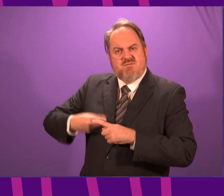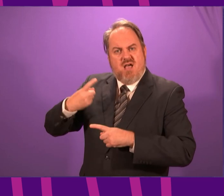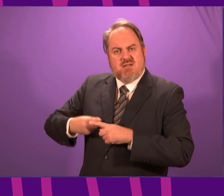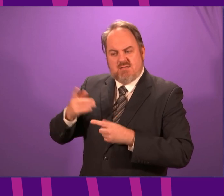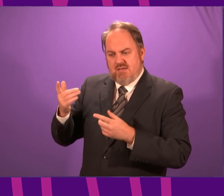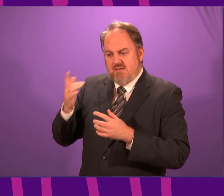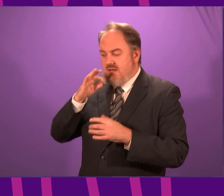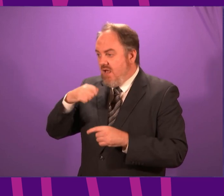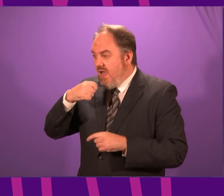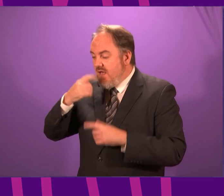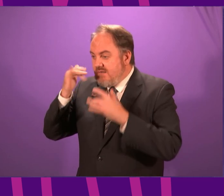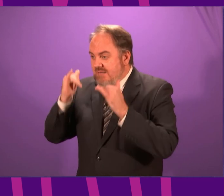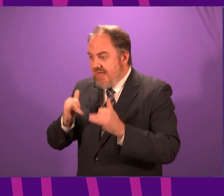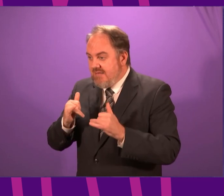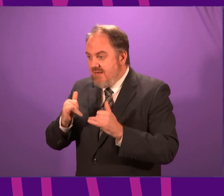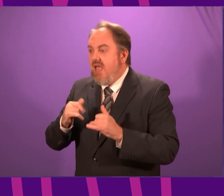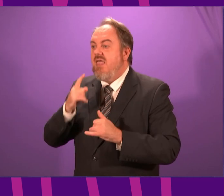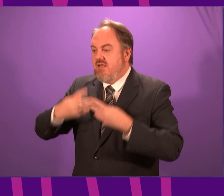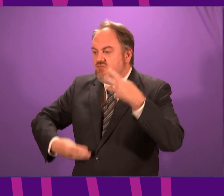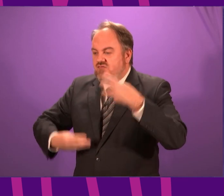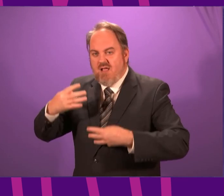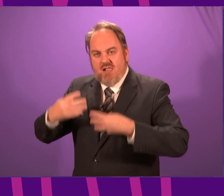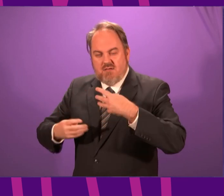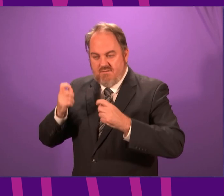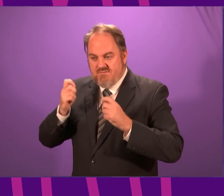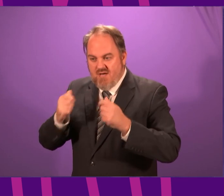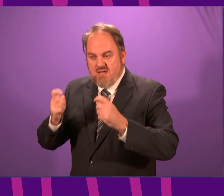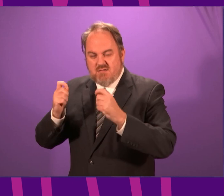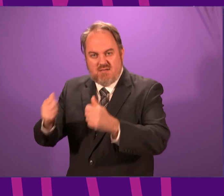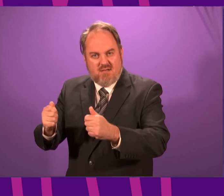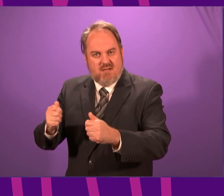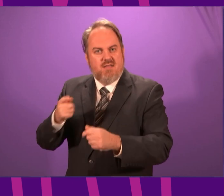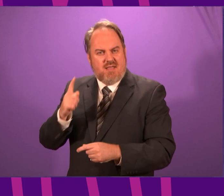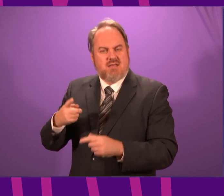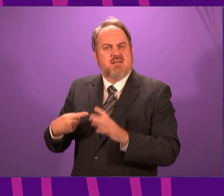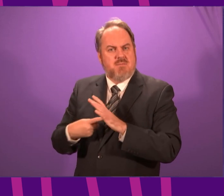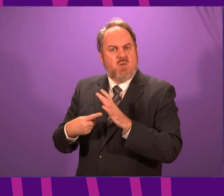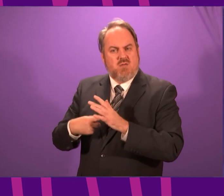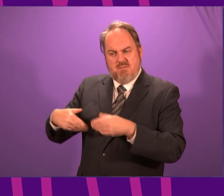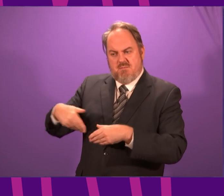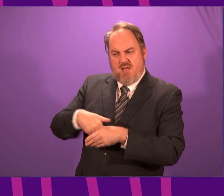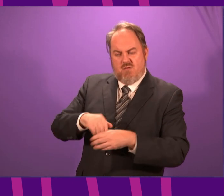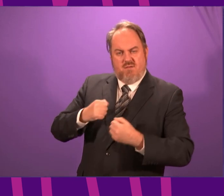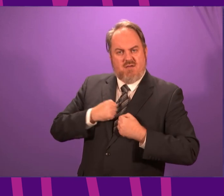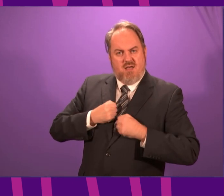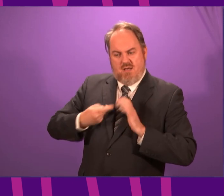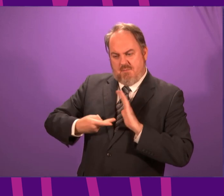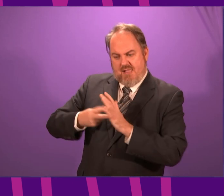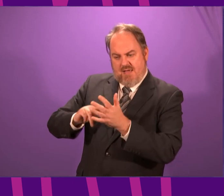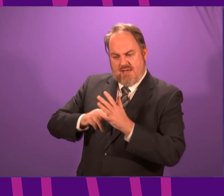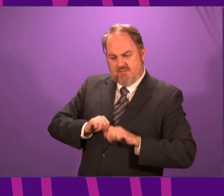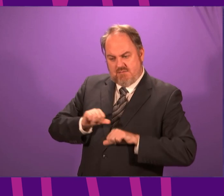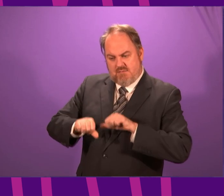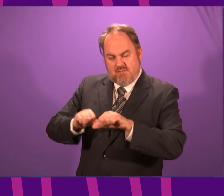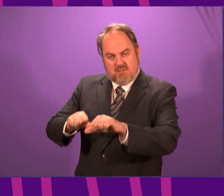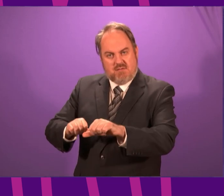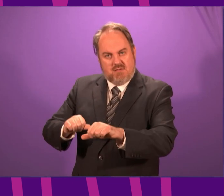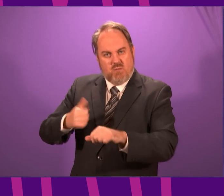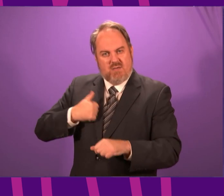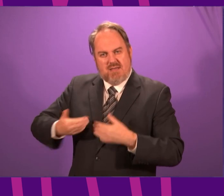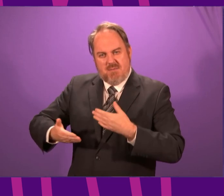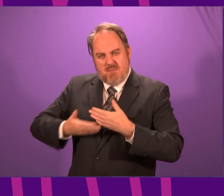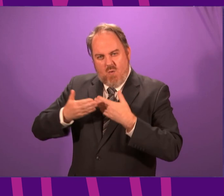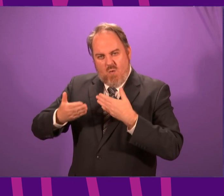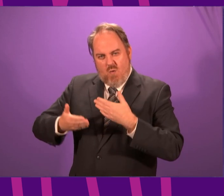turnaround times, stating that in considering the principles of the testing strategy, the advice is that there should be greater